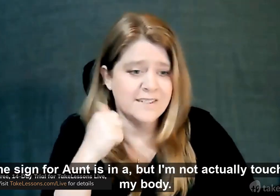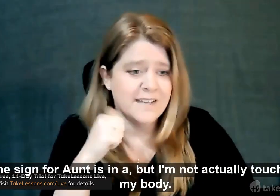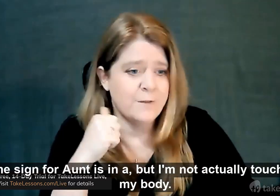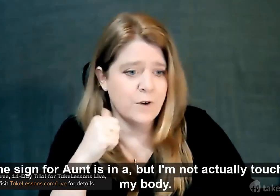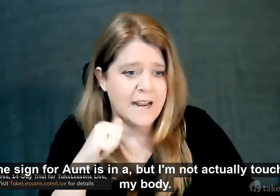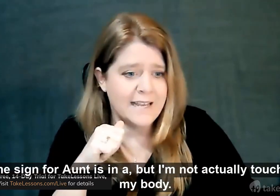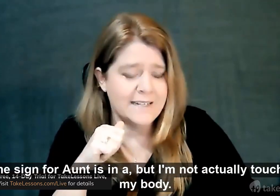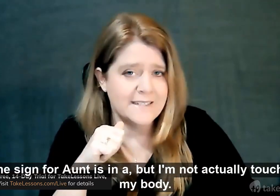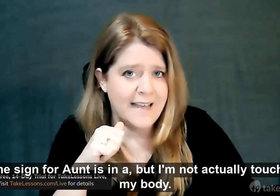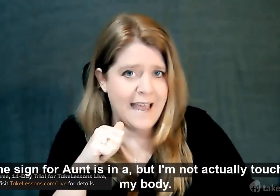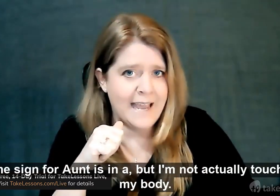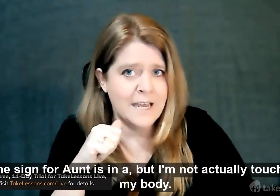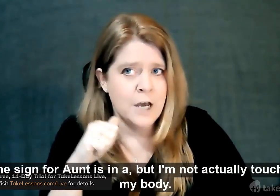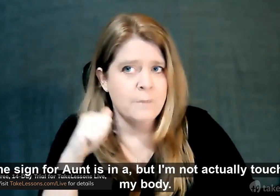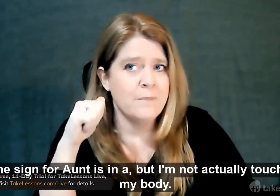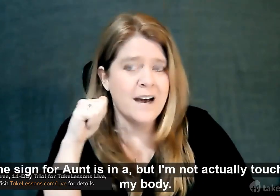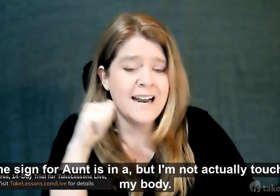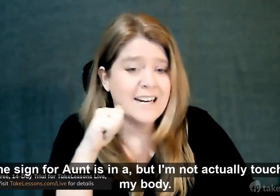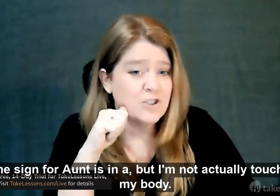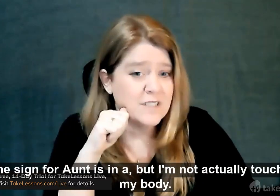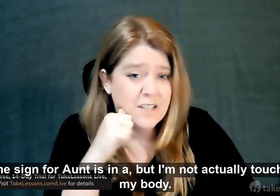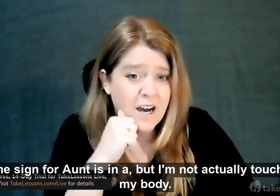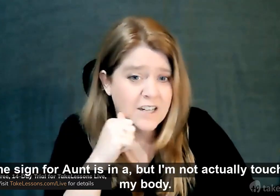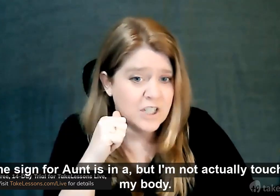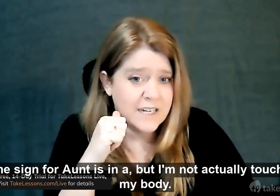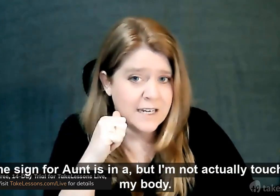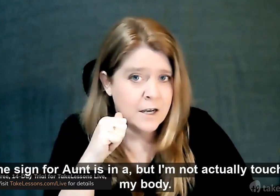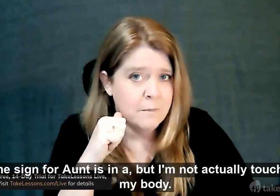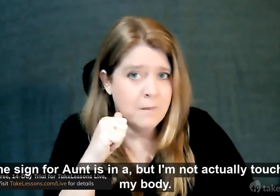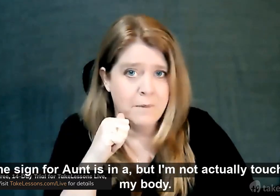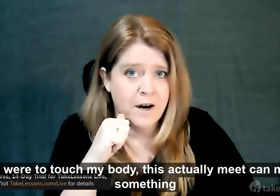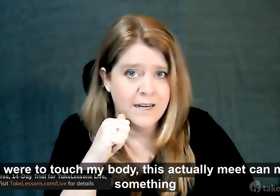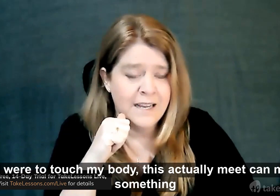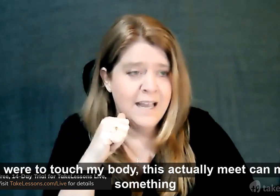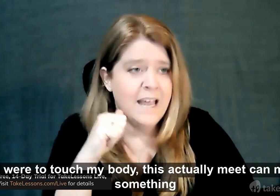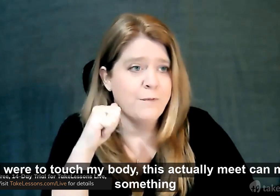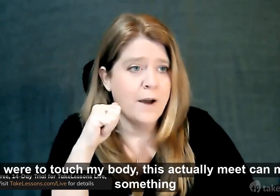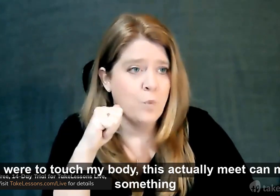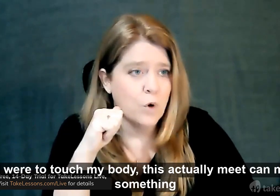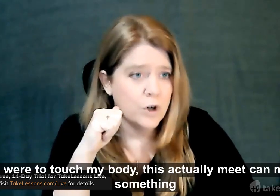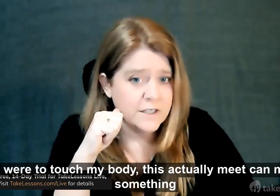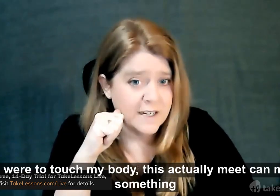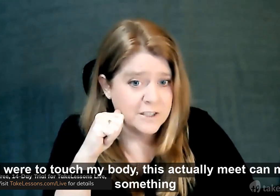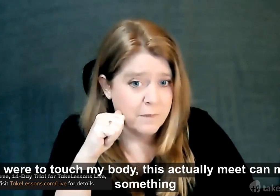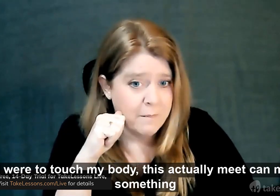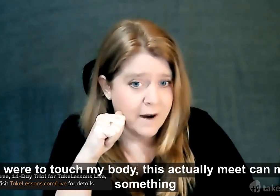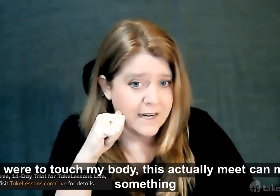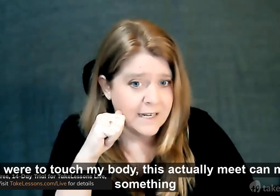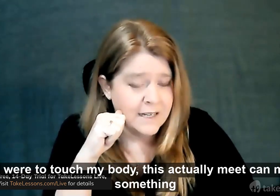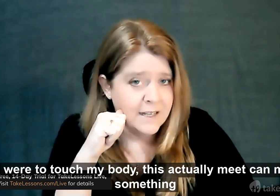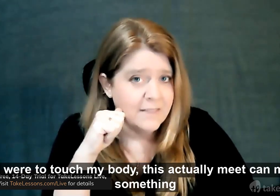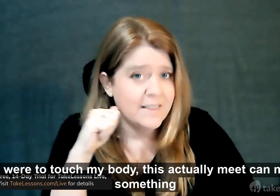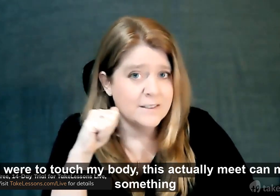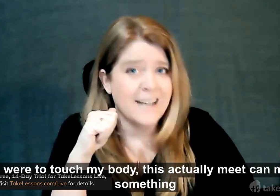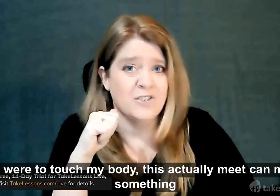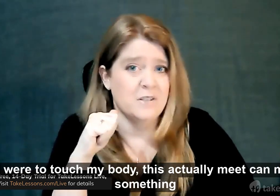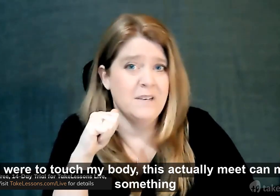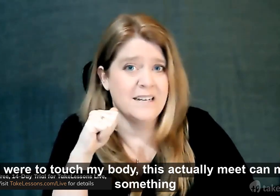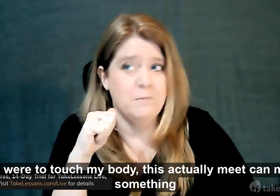for aunt is an A, but I'm not actually touching my body. If I were to touch my body, this actually can mean